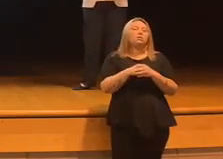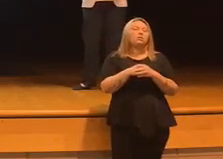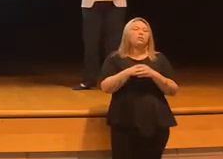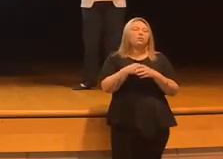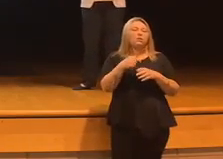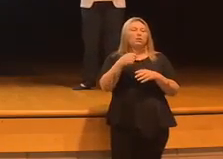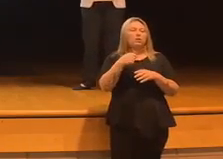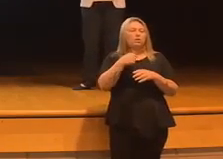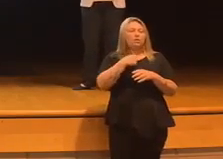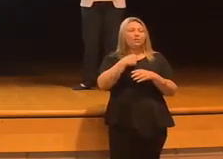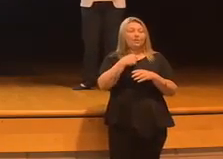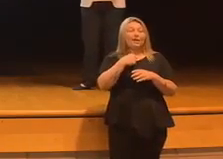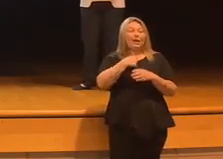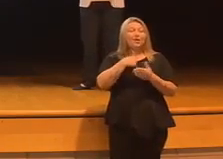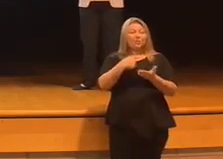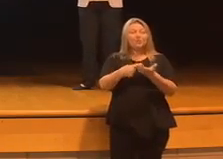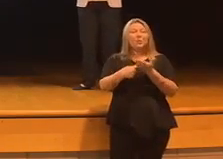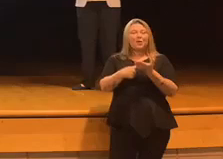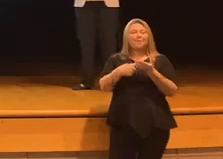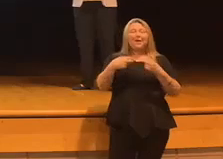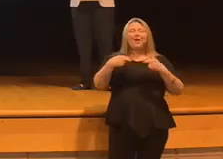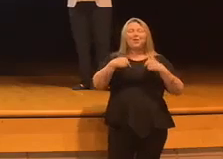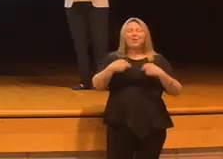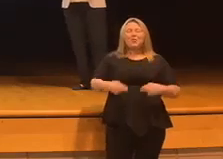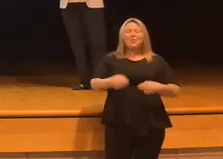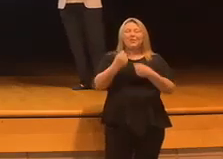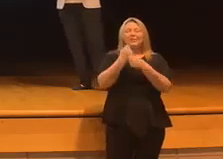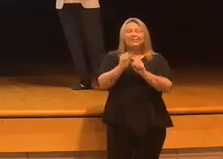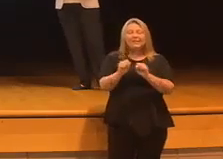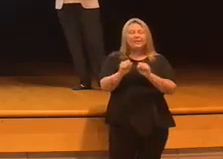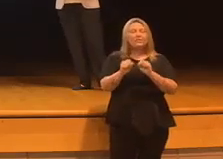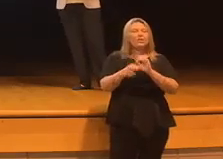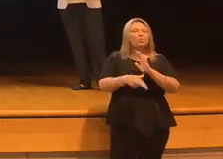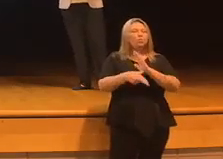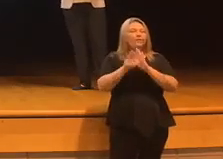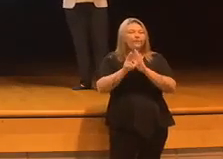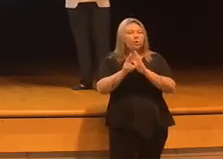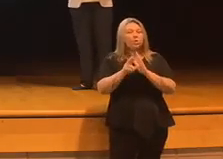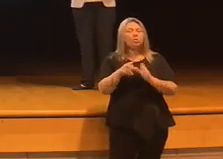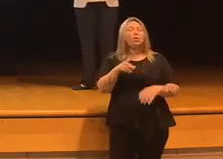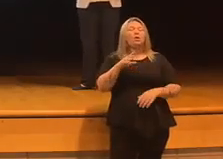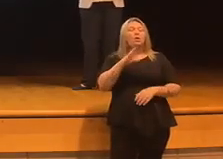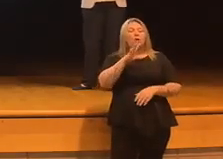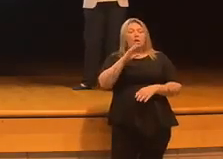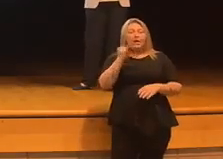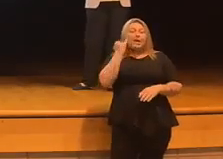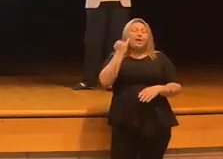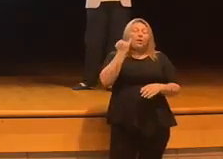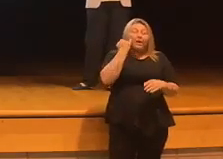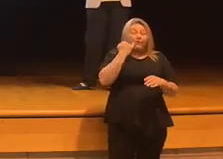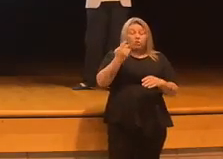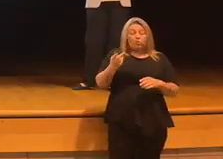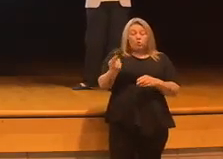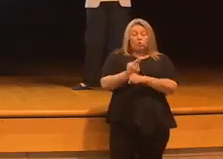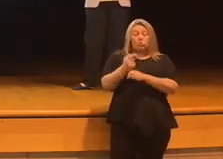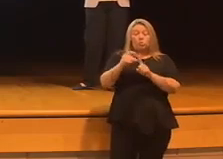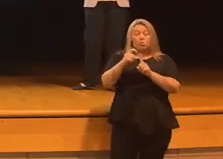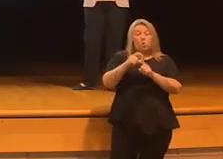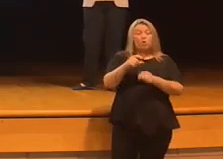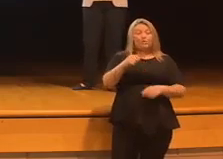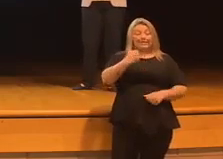about the human safety review. Some things that it monitors against are suicide and self-harm, and we